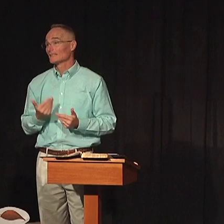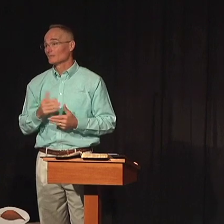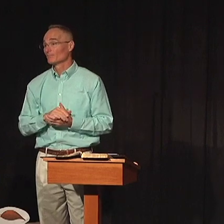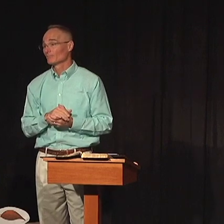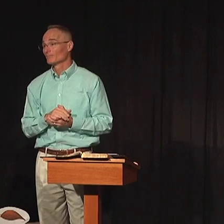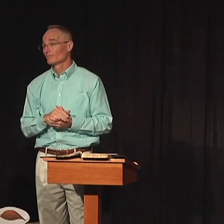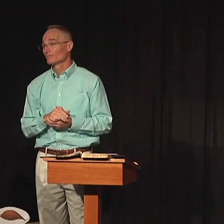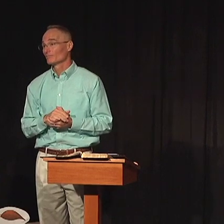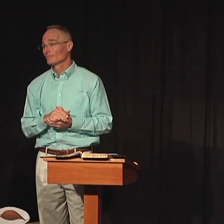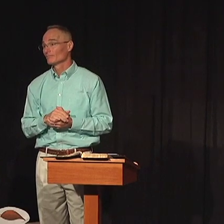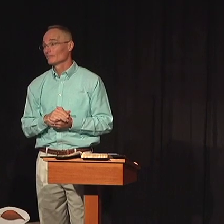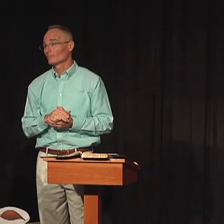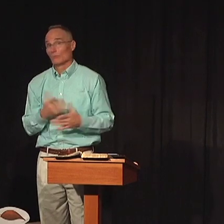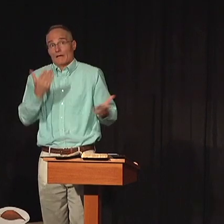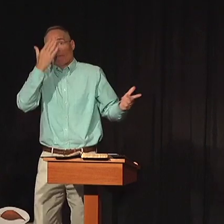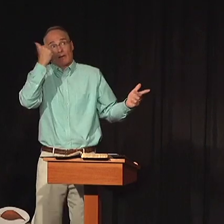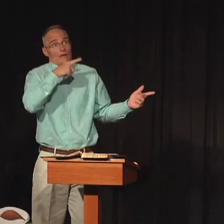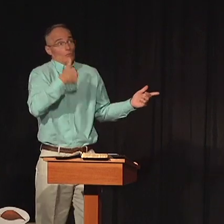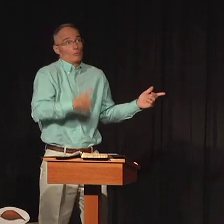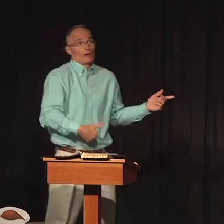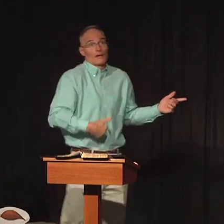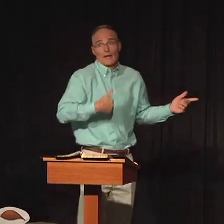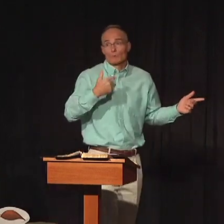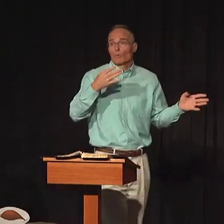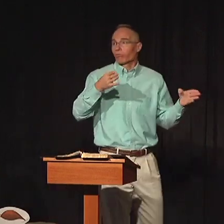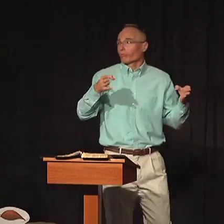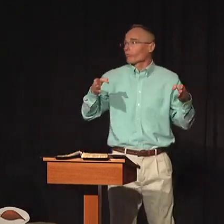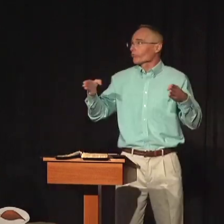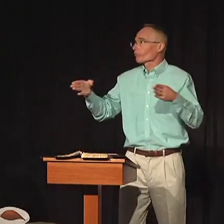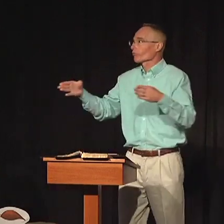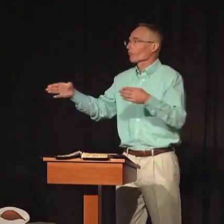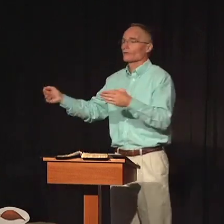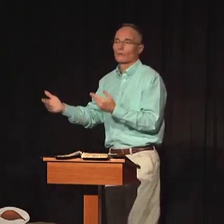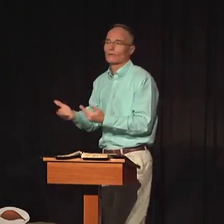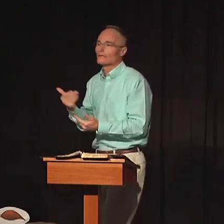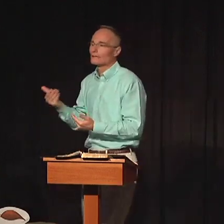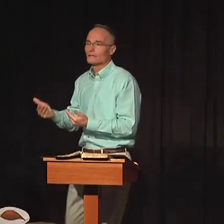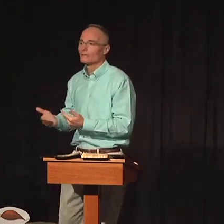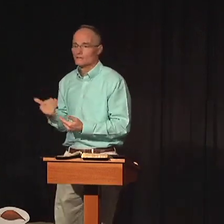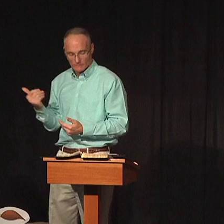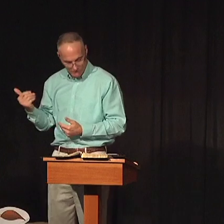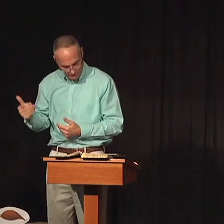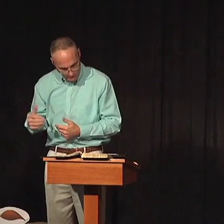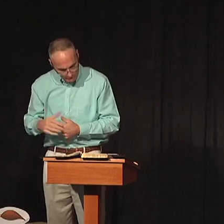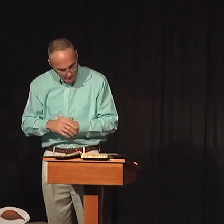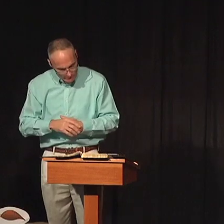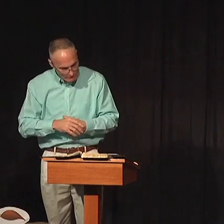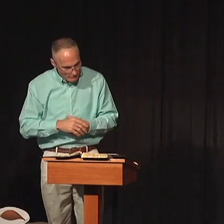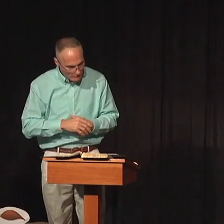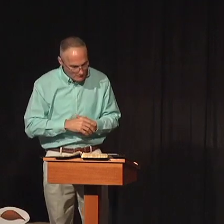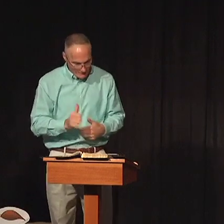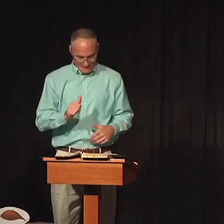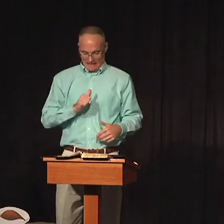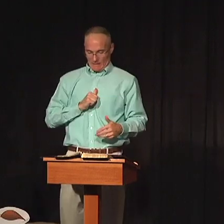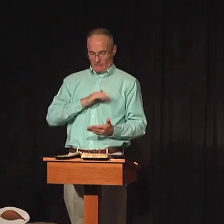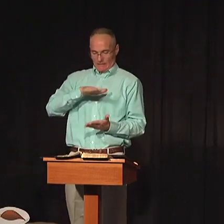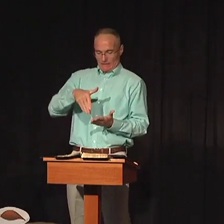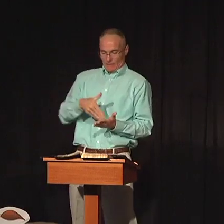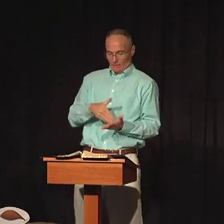Sin becomes easy. I forgot who I am. I got diverted. It's so easy.